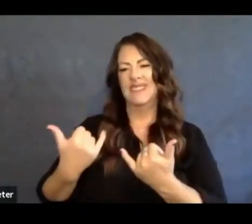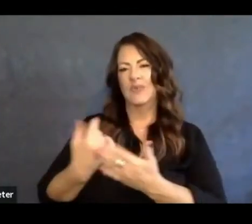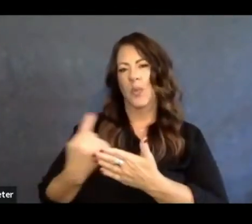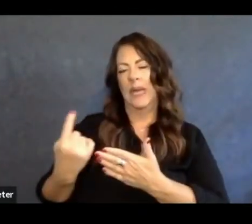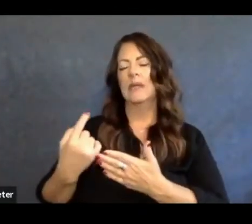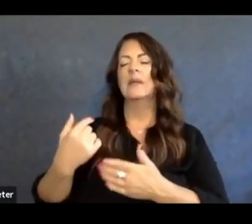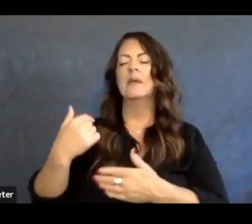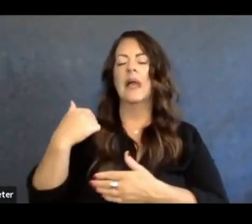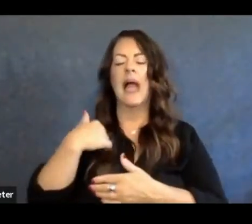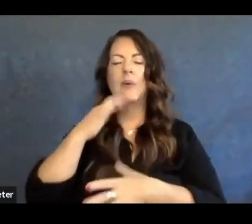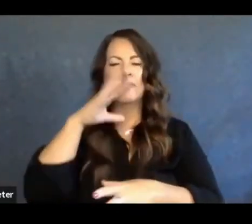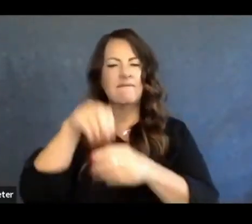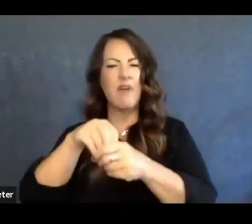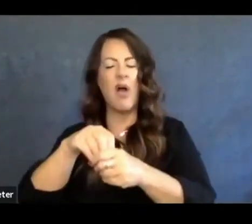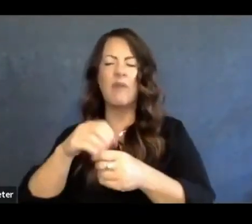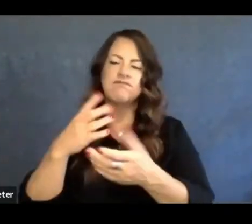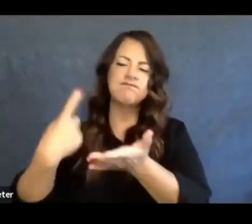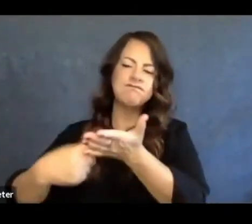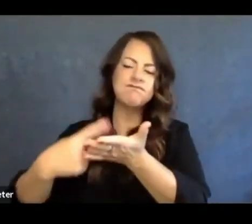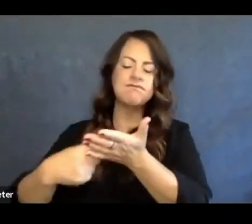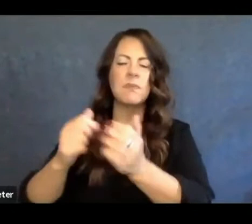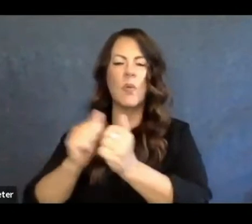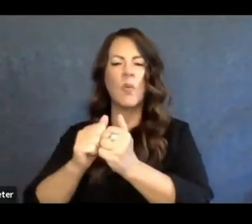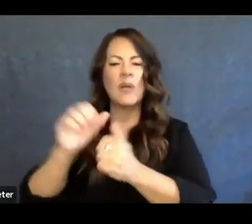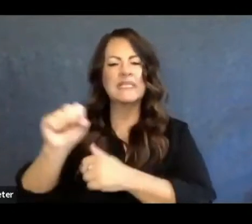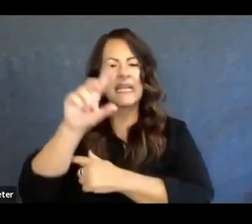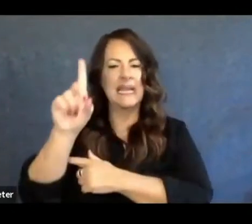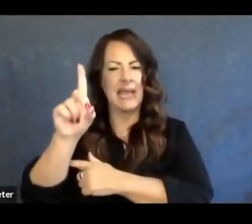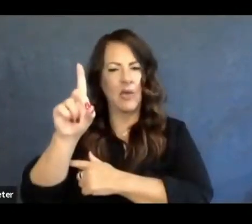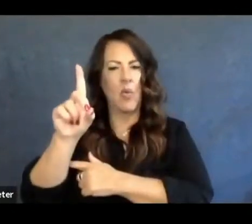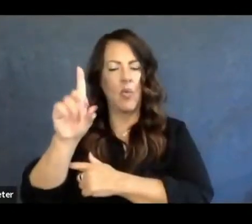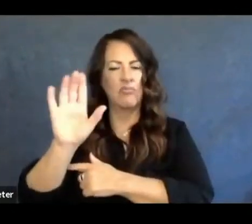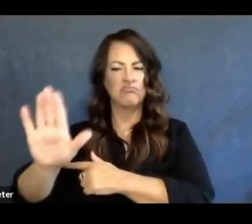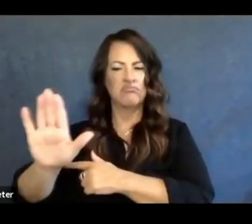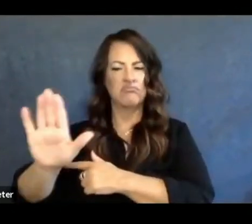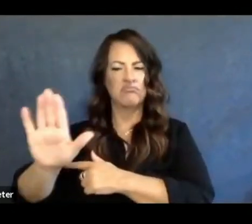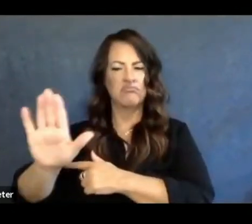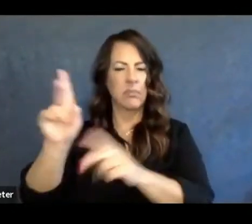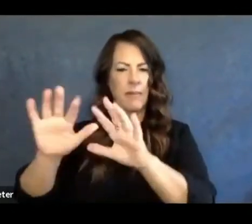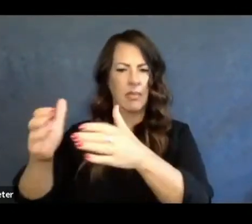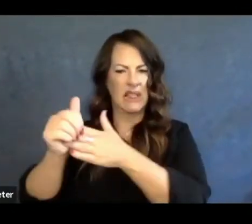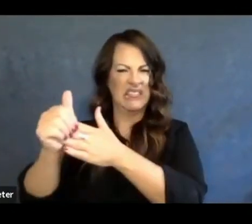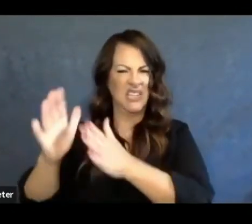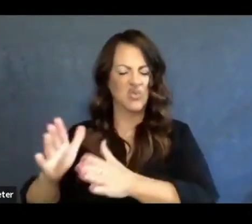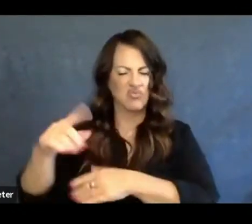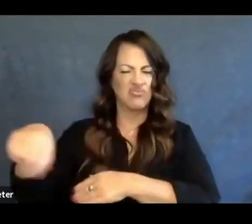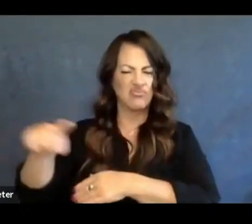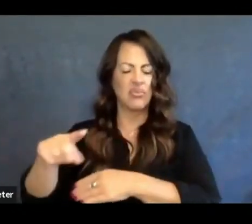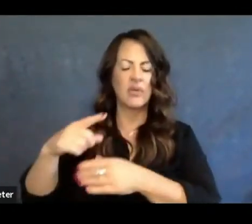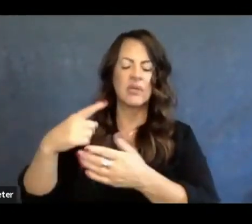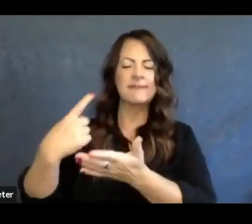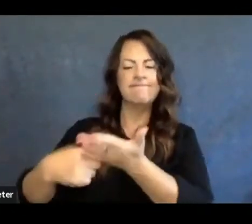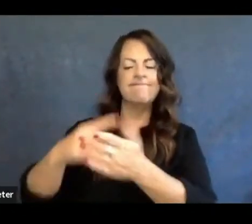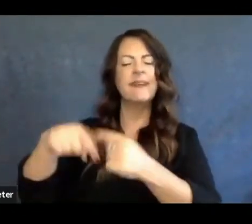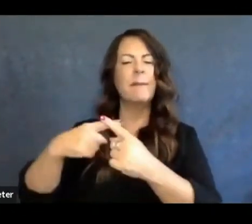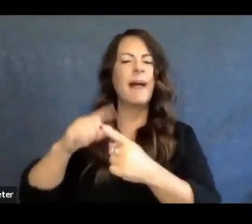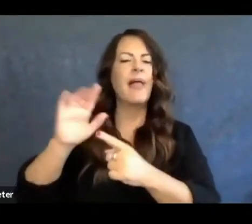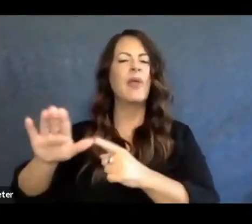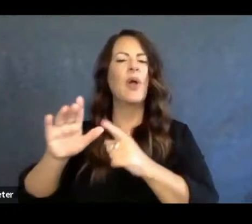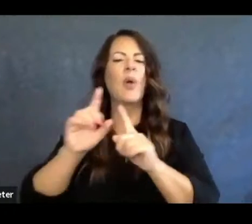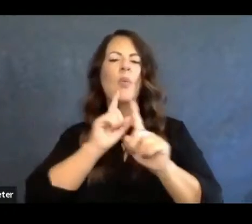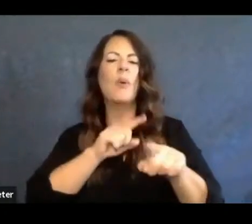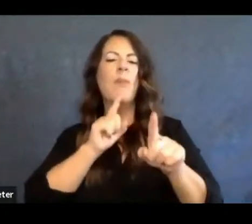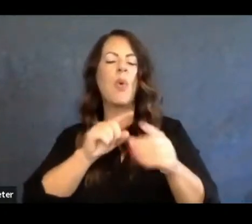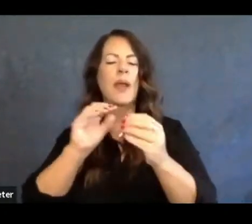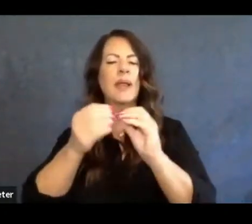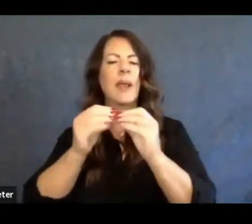myself was involved in a conversation with some of the San Diego leaders around some of the data reporting issues. Certainly this period